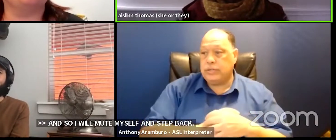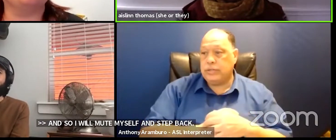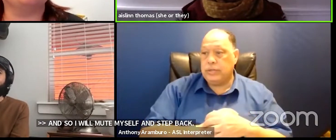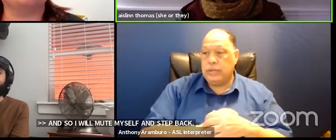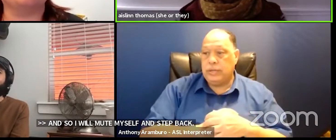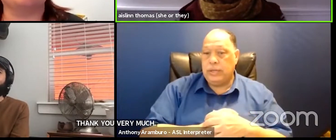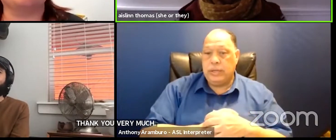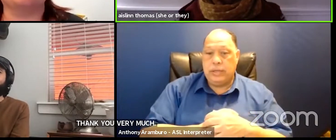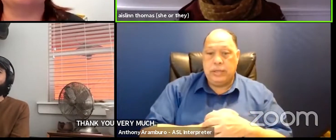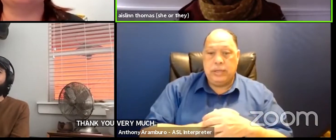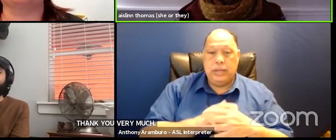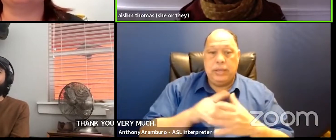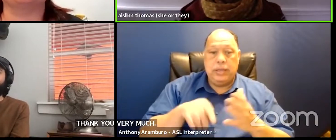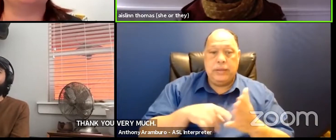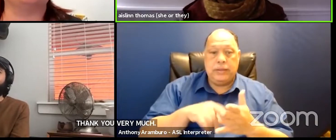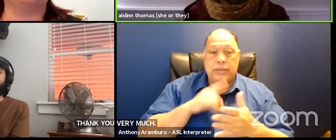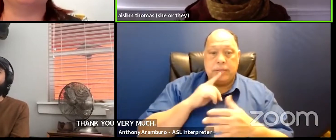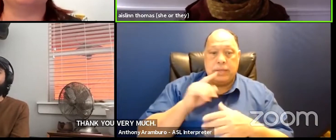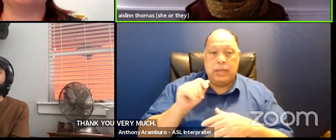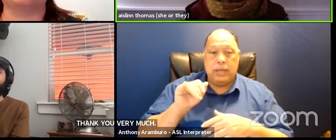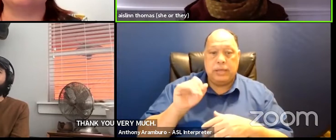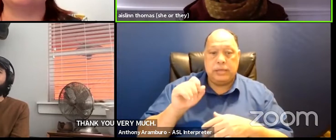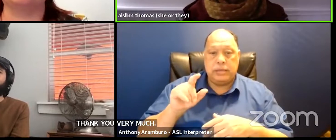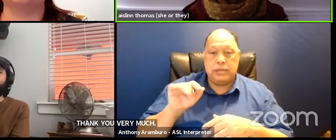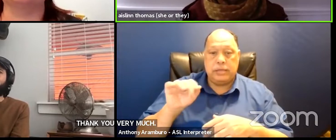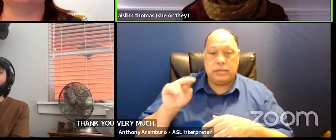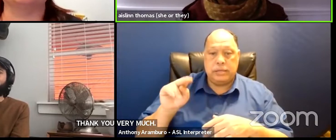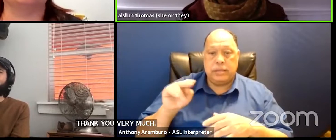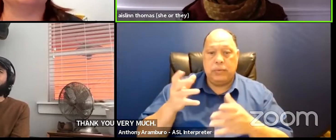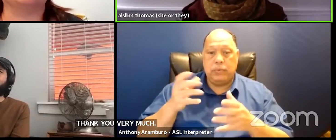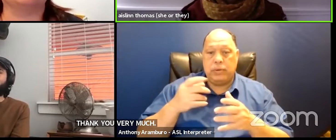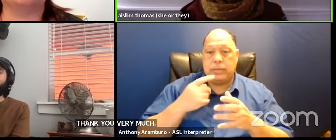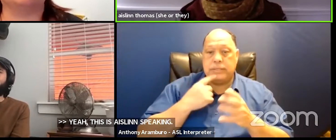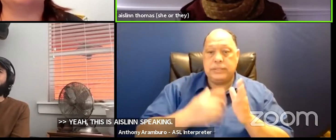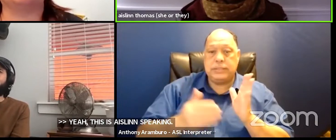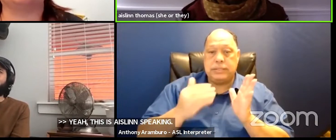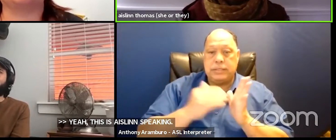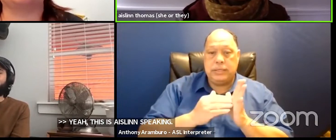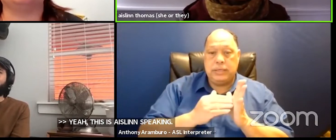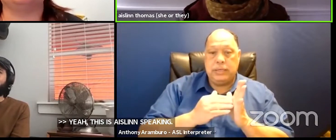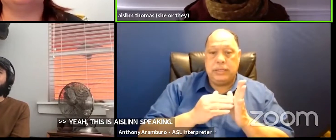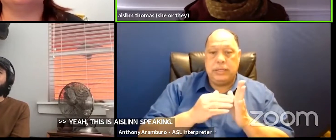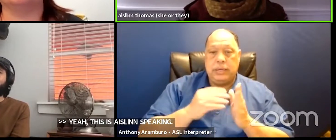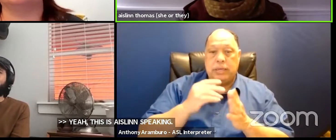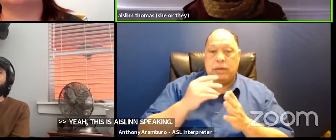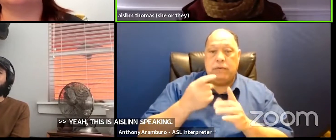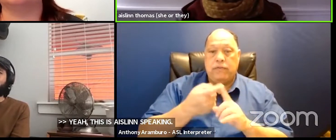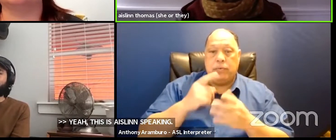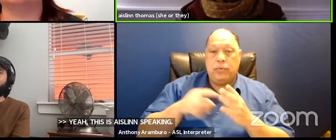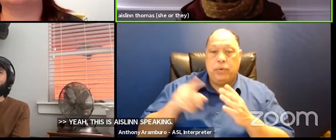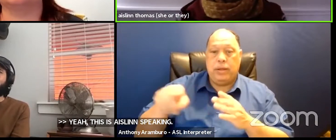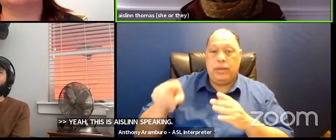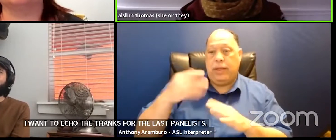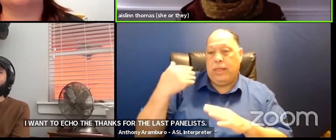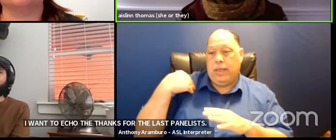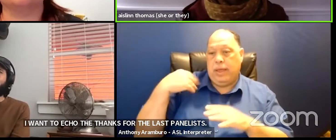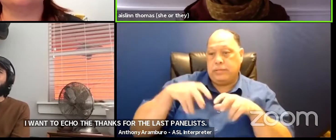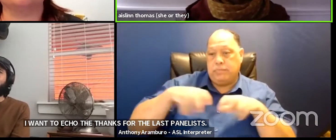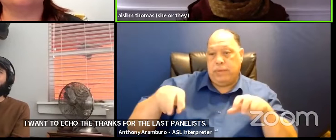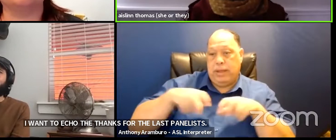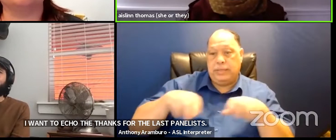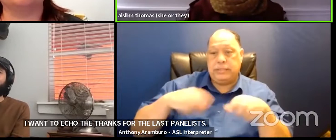is Aislinn speaking, and I just want to echo the thanks for our last panelist. It's such important history, and I